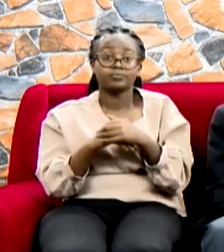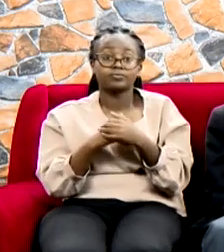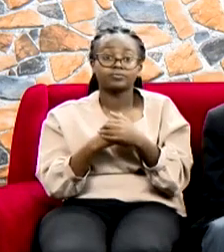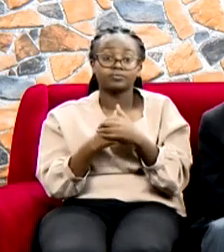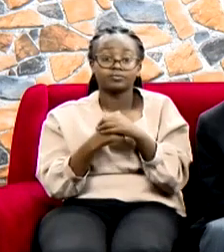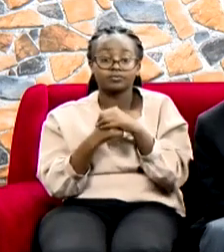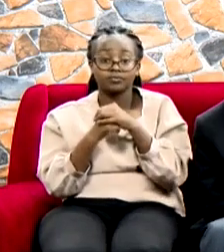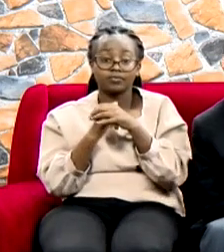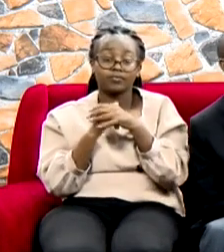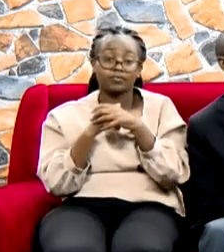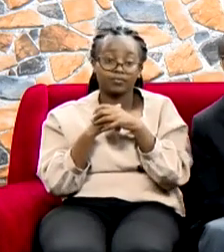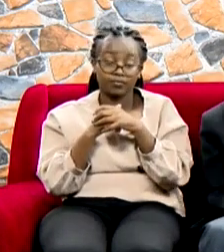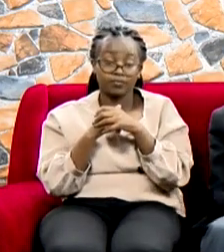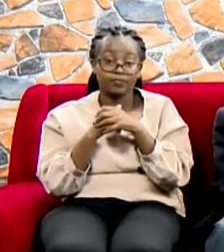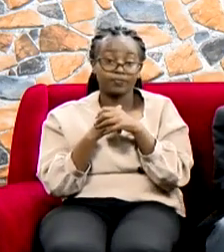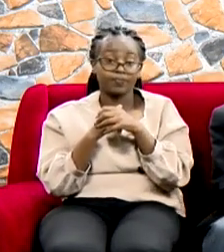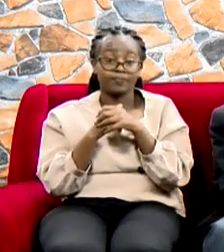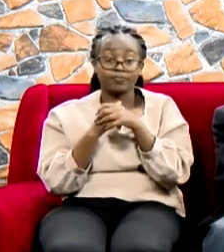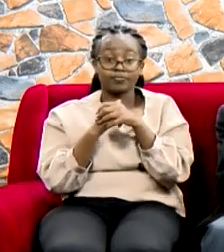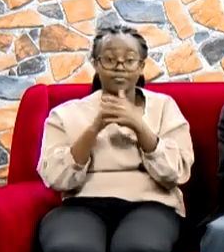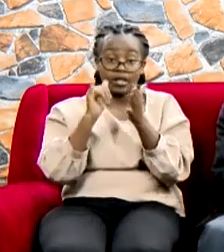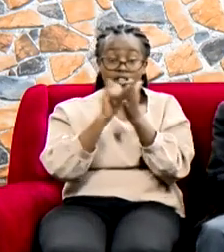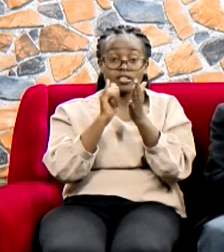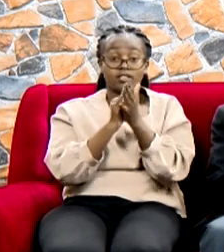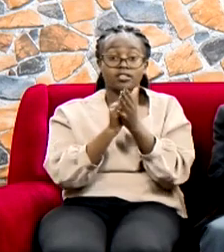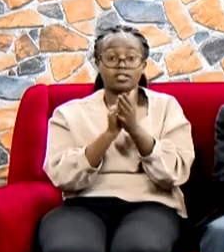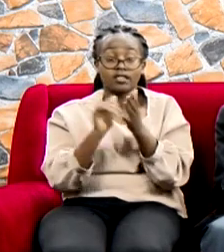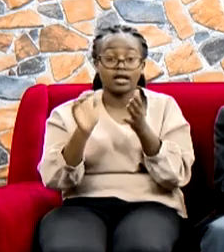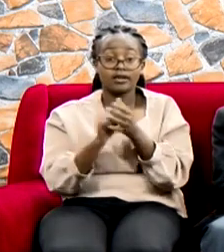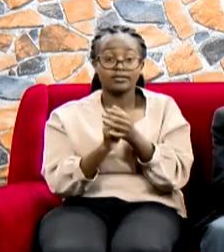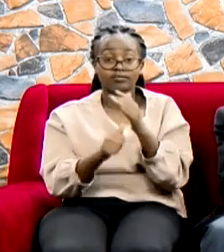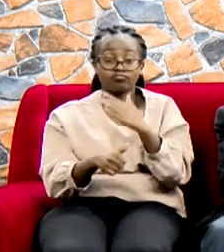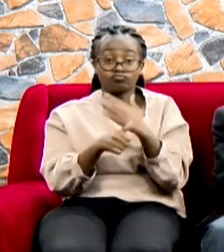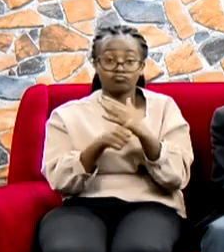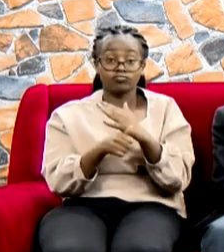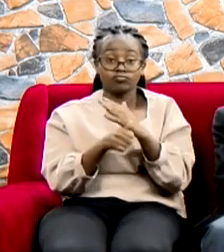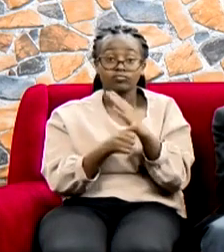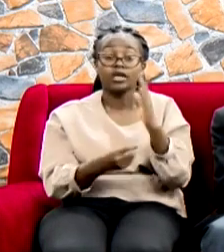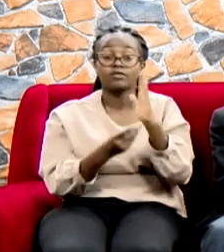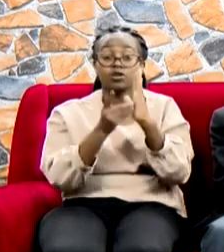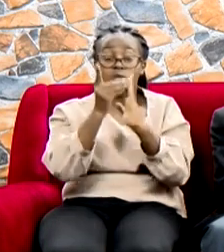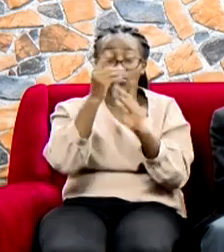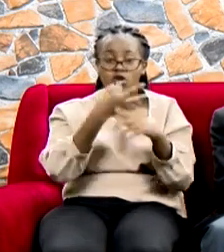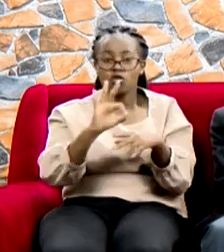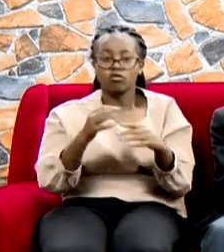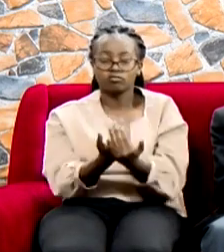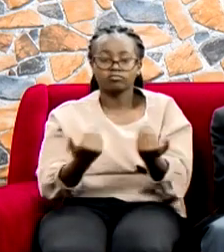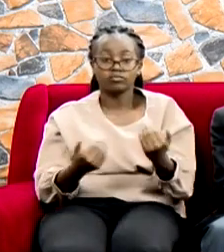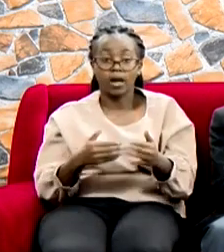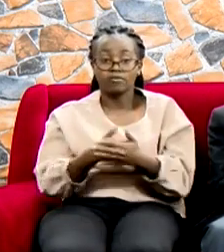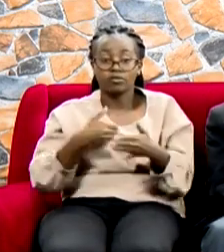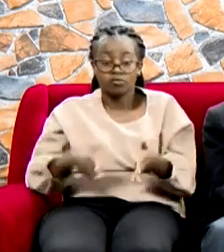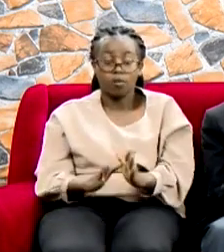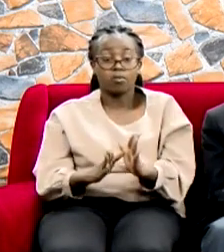Wow. And so that interferes with the neurological development of the child before birth.